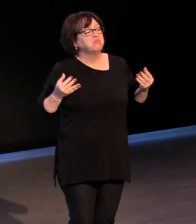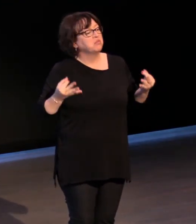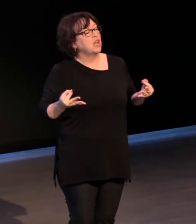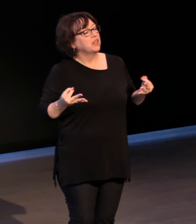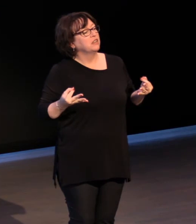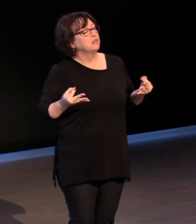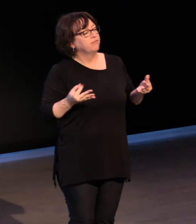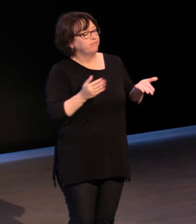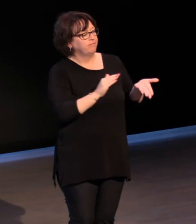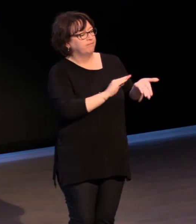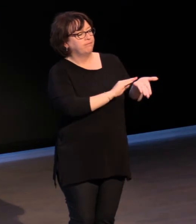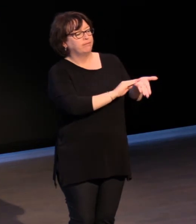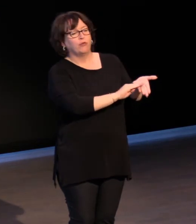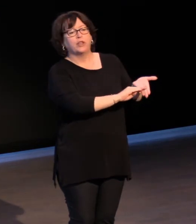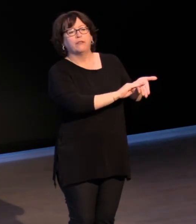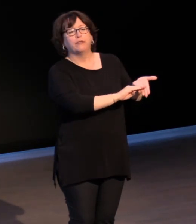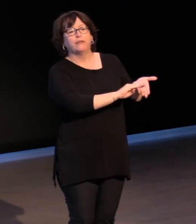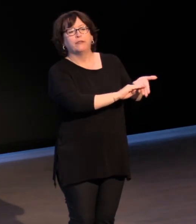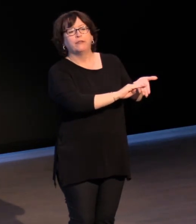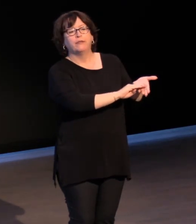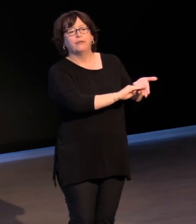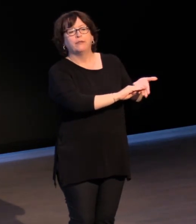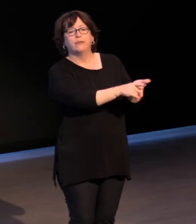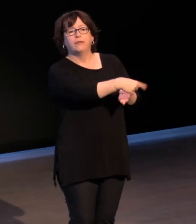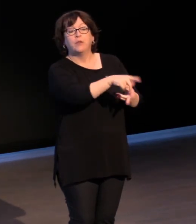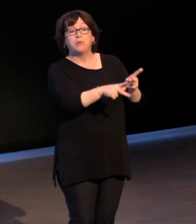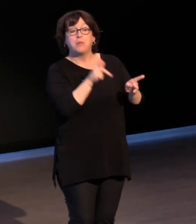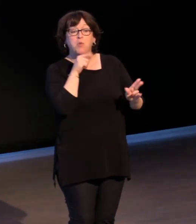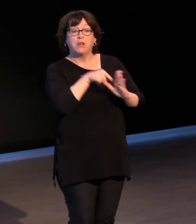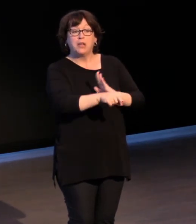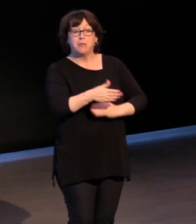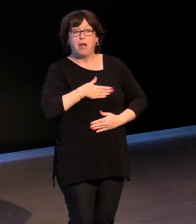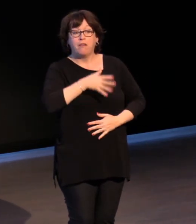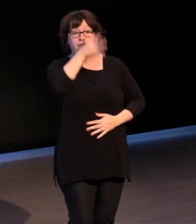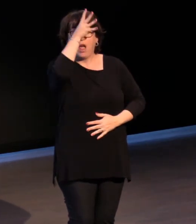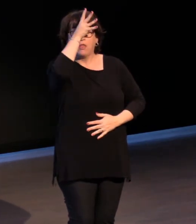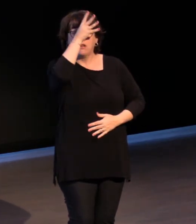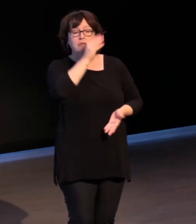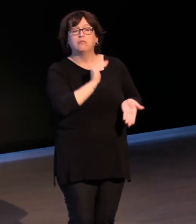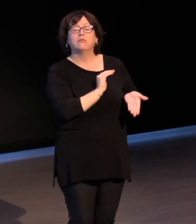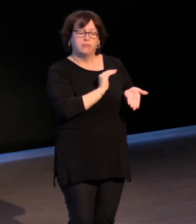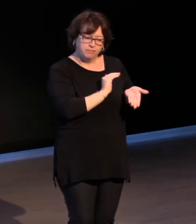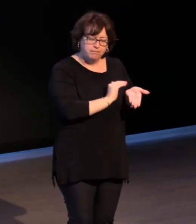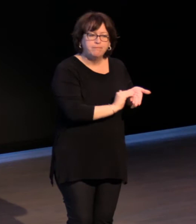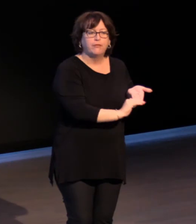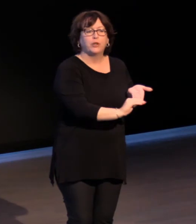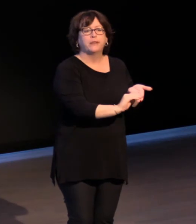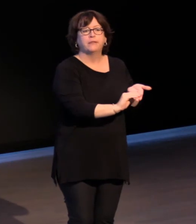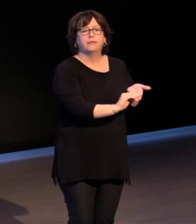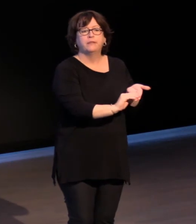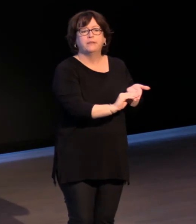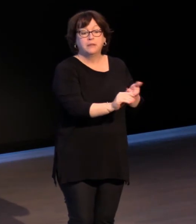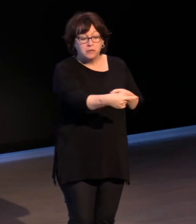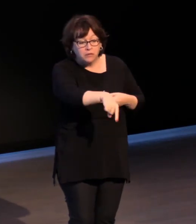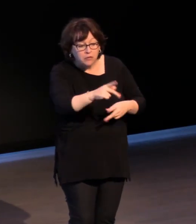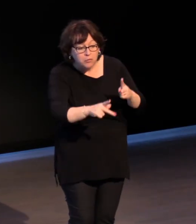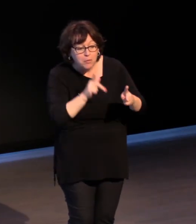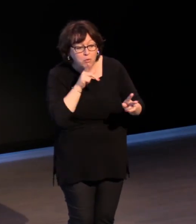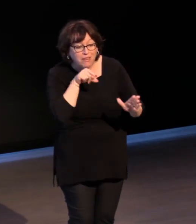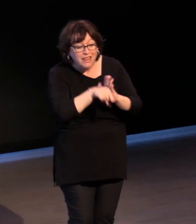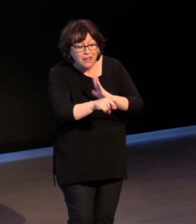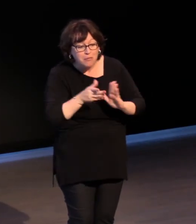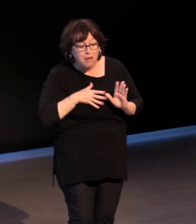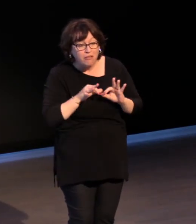those people who killed my father, who killed my relatives, and who killed all those innocent